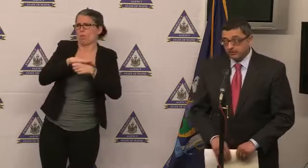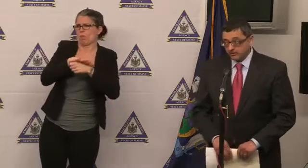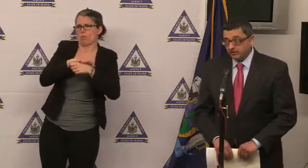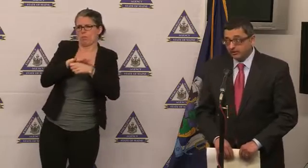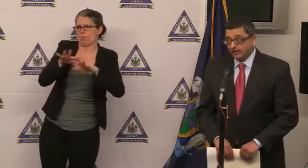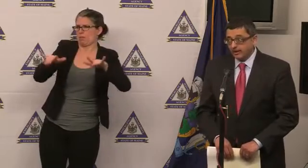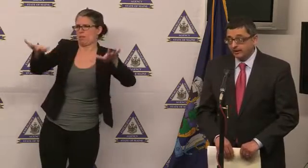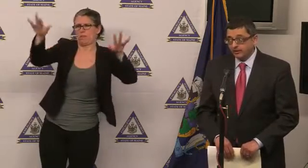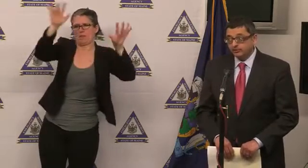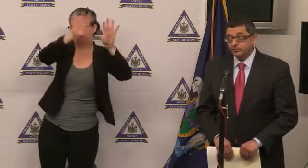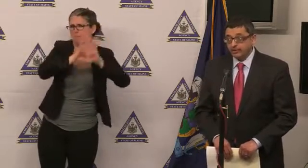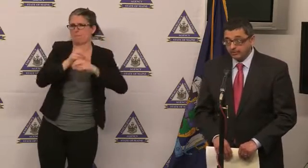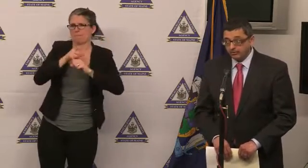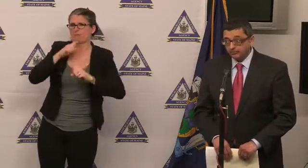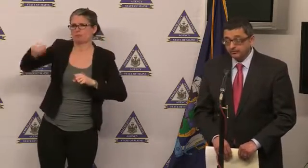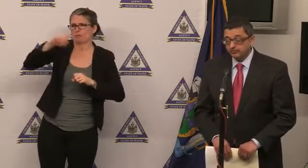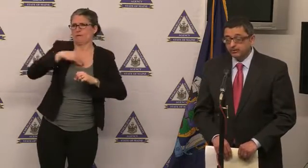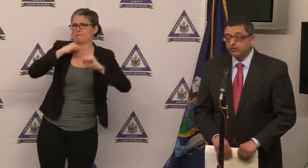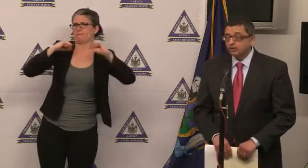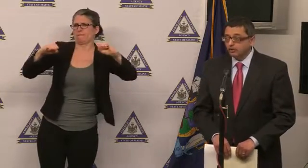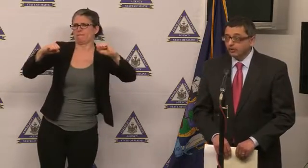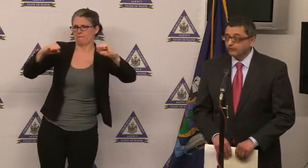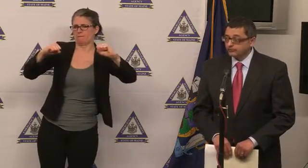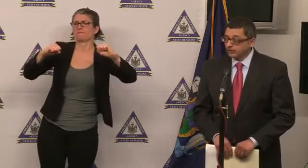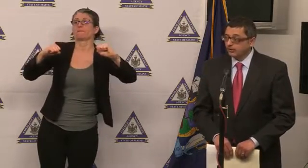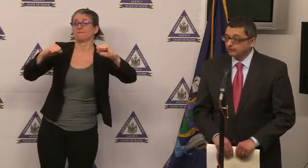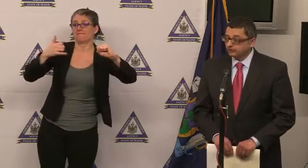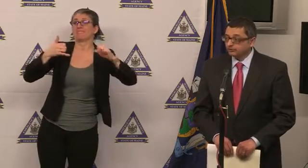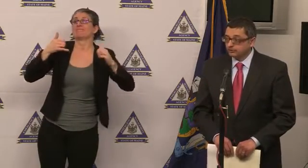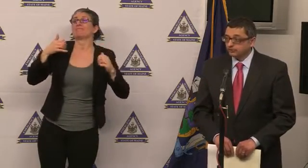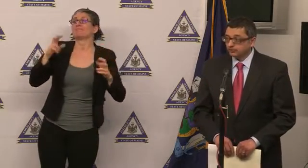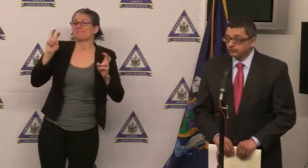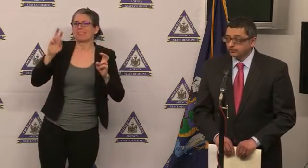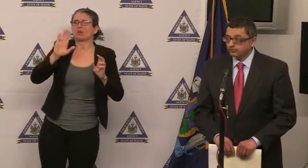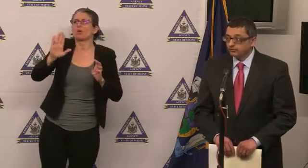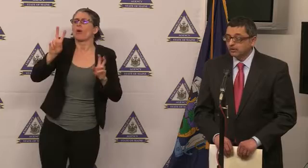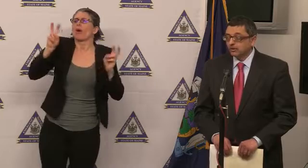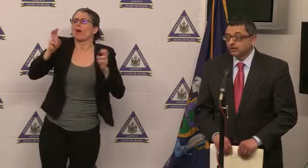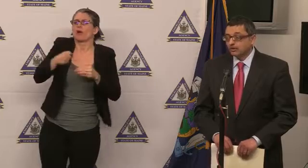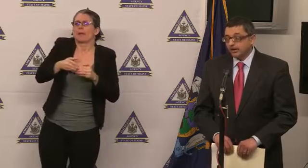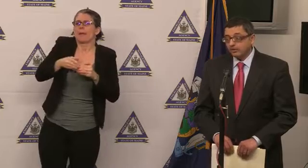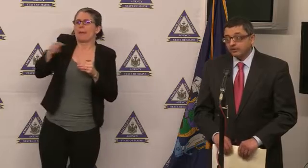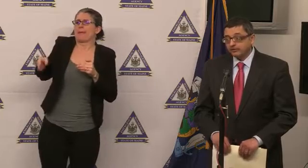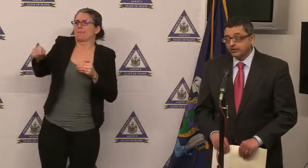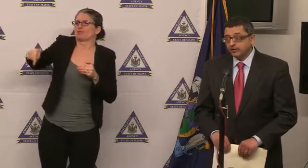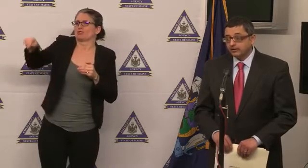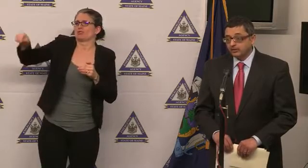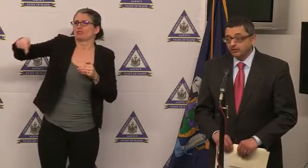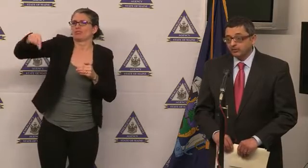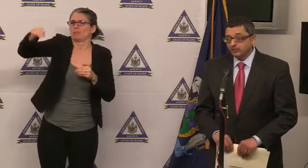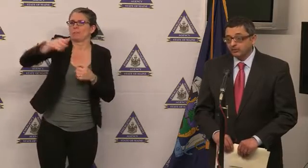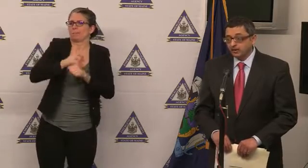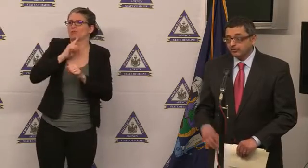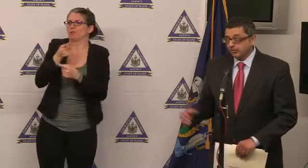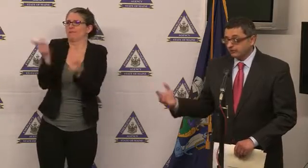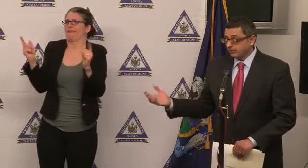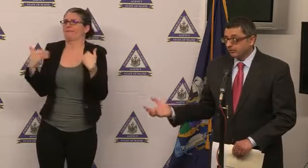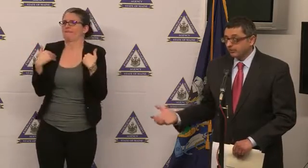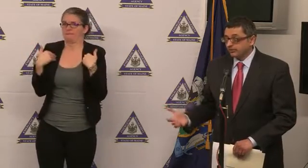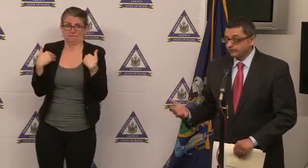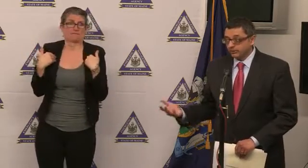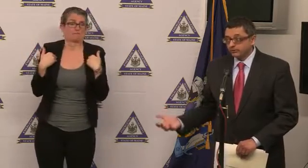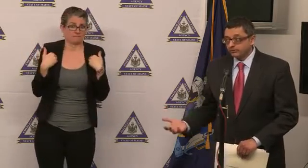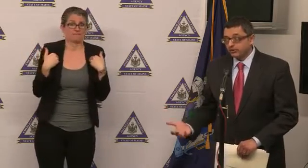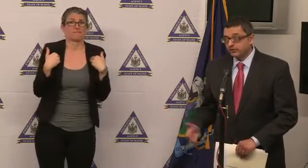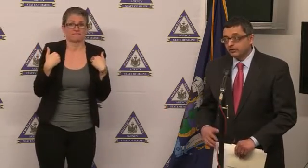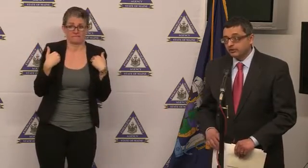the PPE right now. It's your neighbors, who we are starting our distributions to. That being said, we have, and Governor Mills